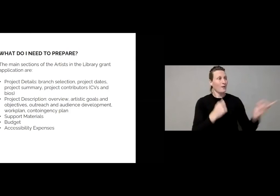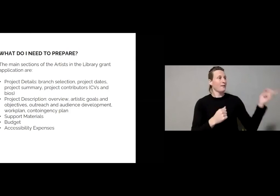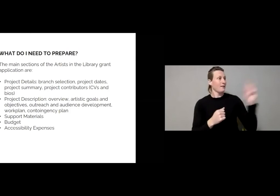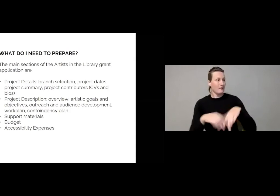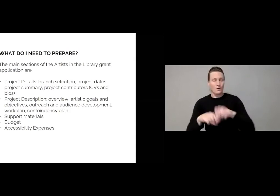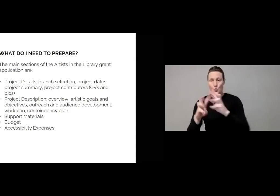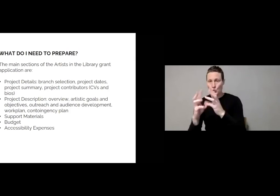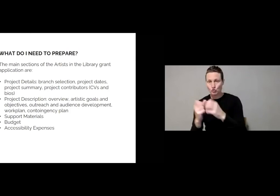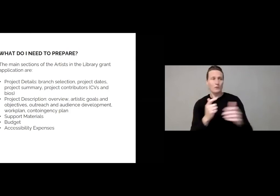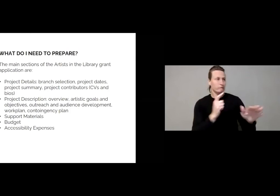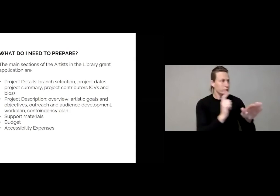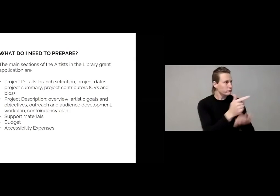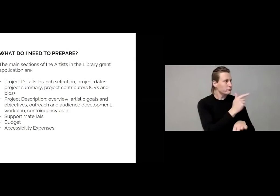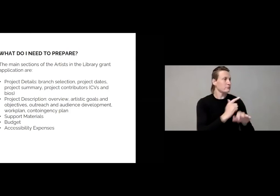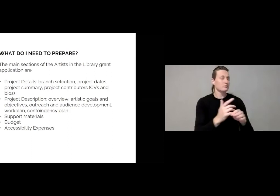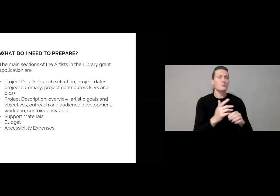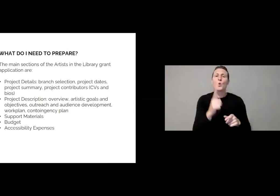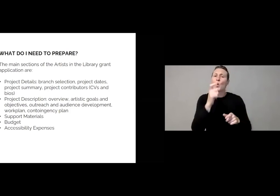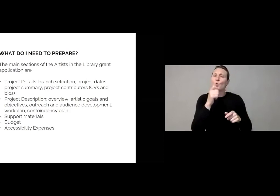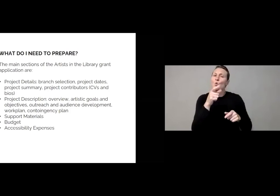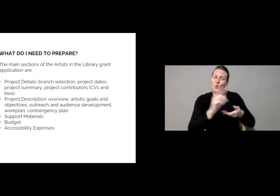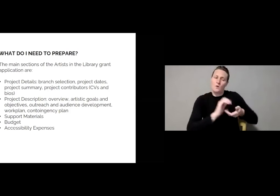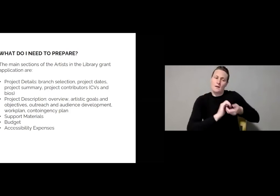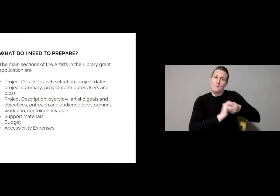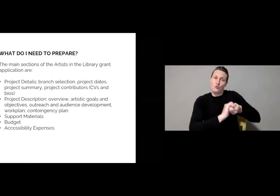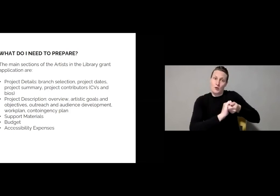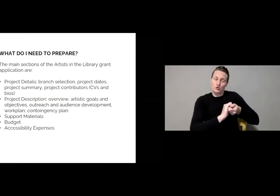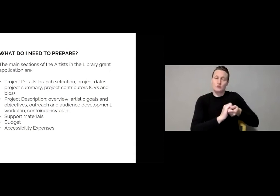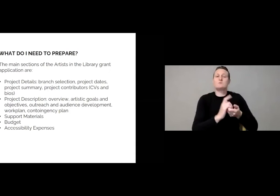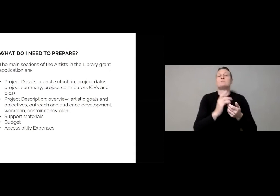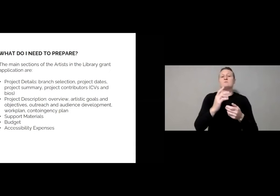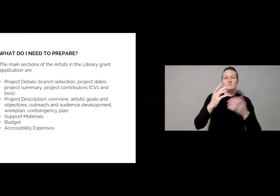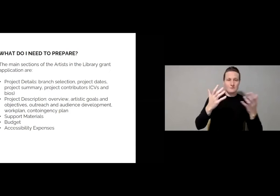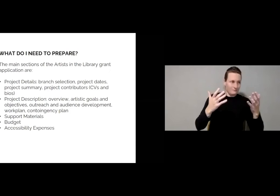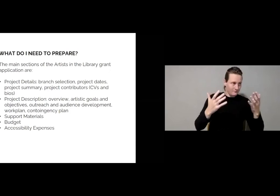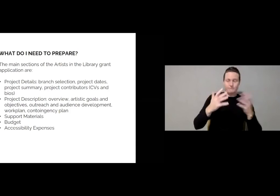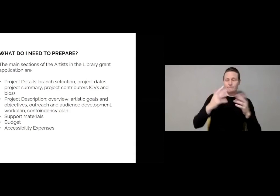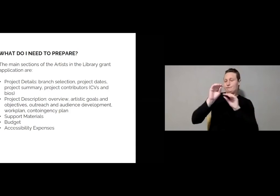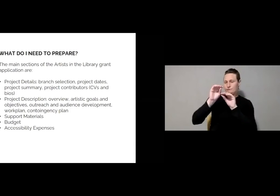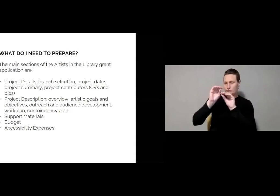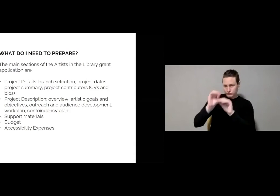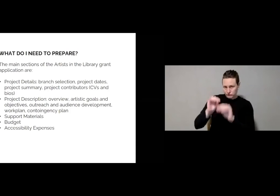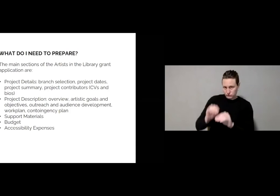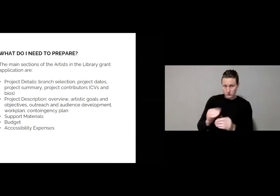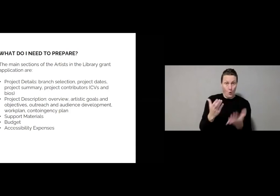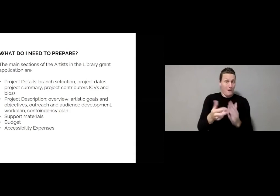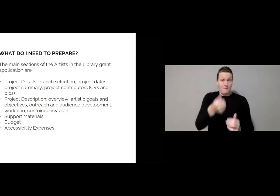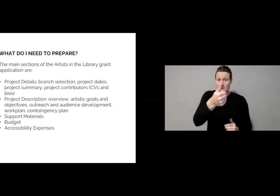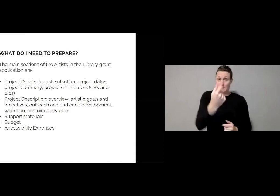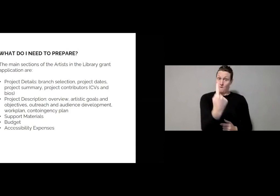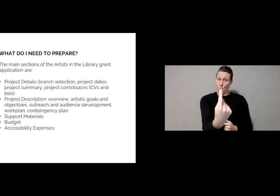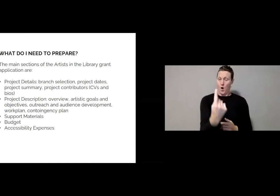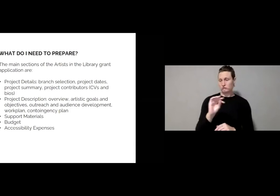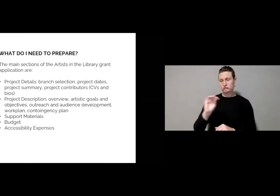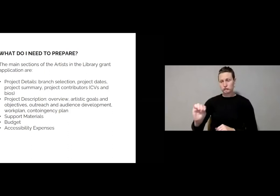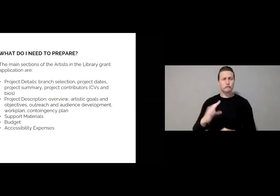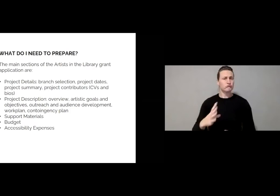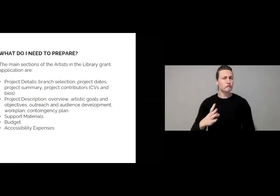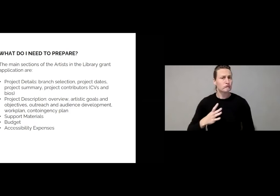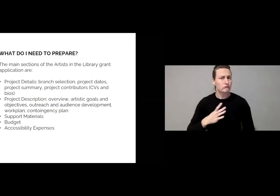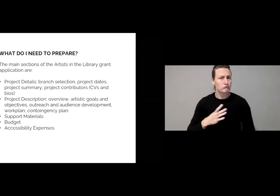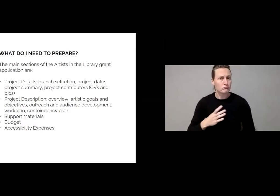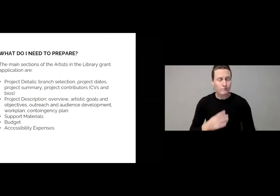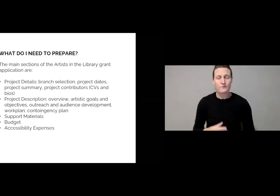collaborate with you. Maybe you know, this is where you put all of your collective members. So you'll require